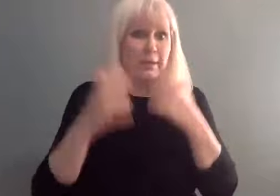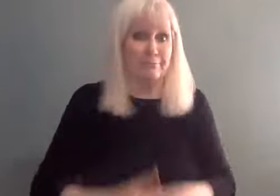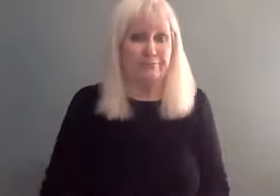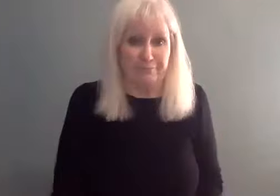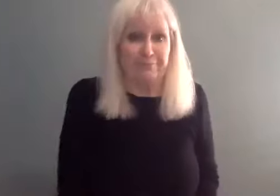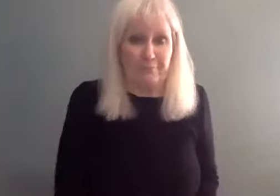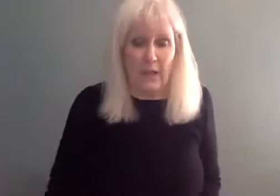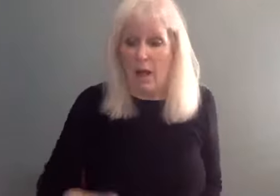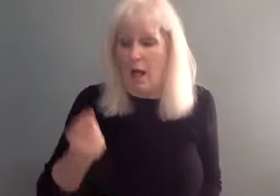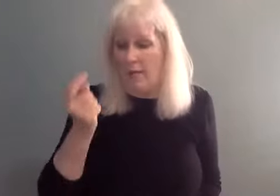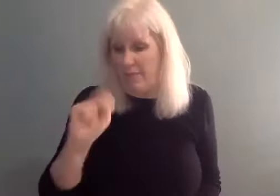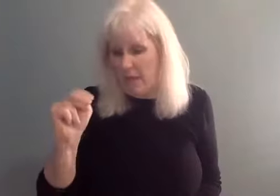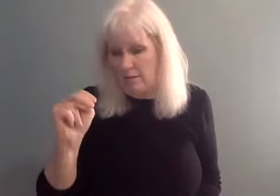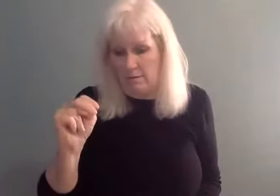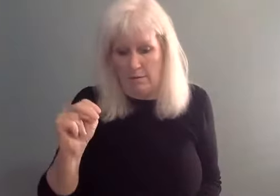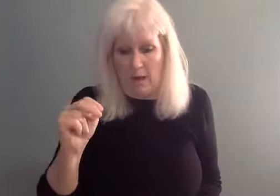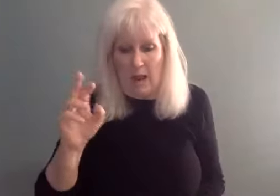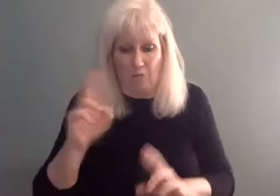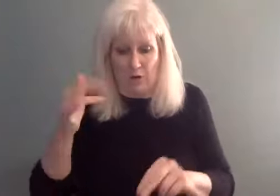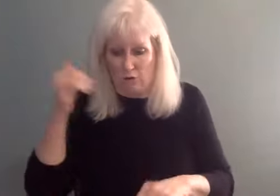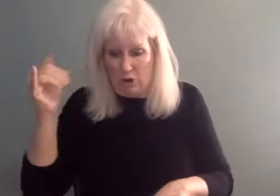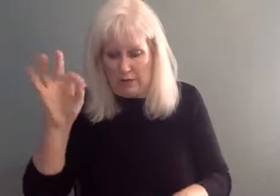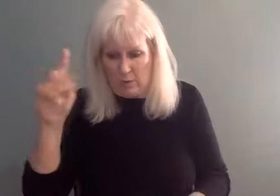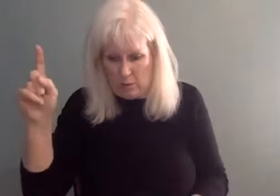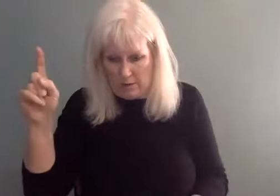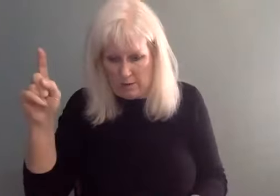and then I was going to call 911, but it abruptly stopped.